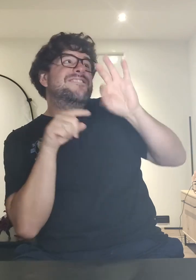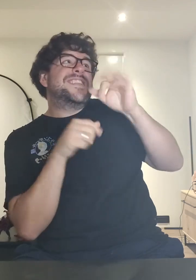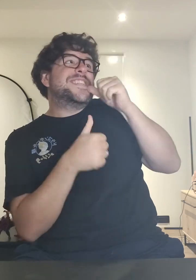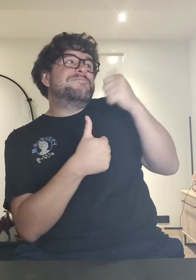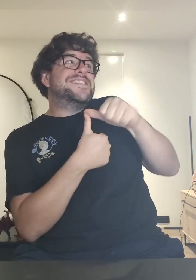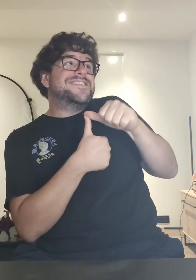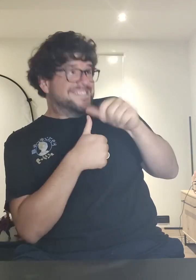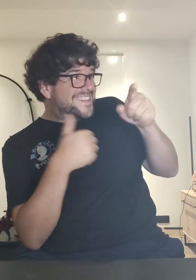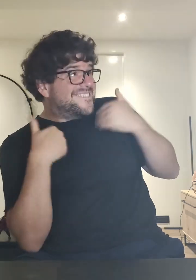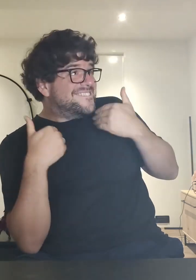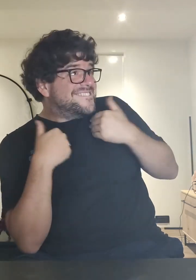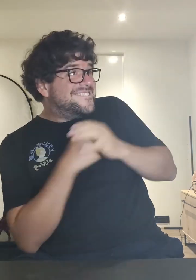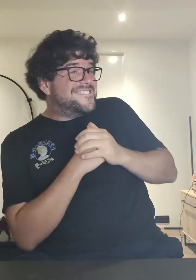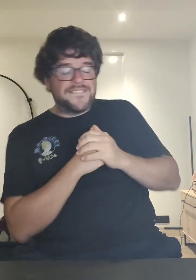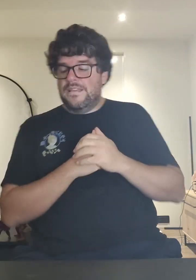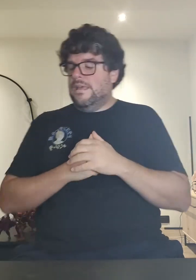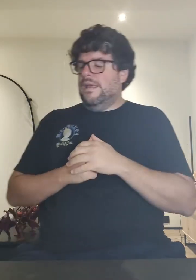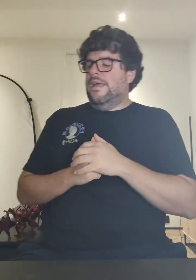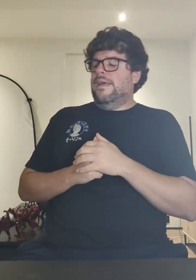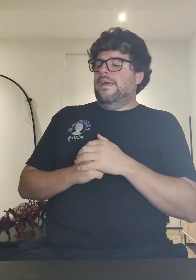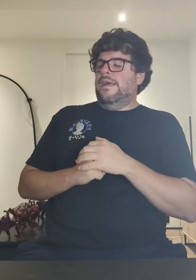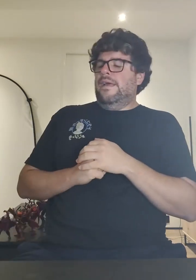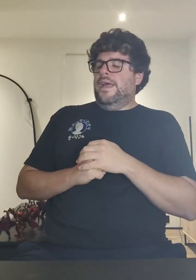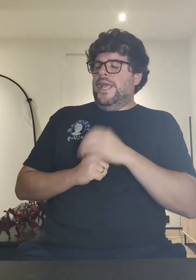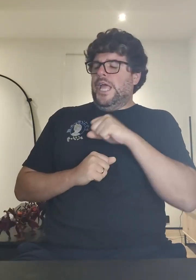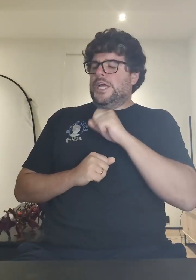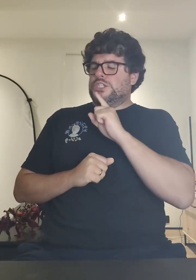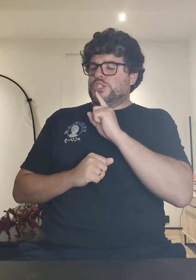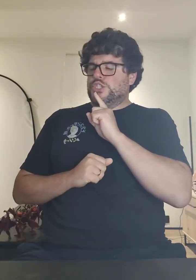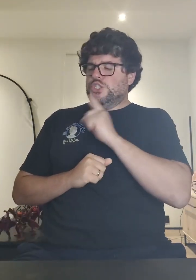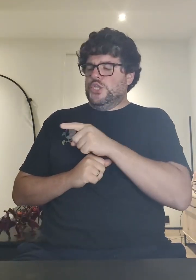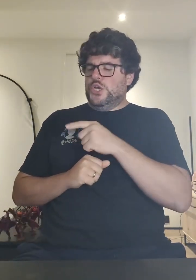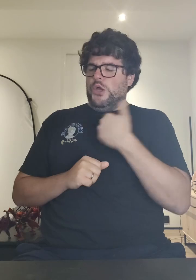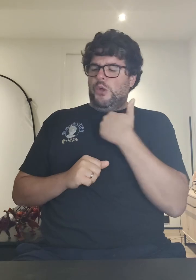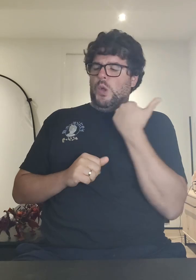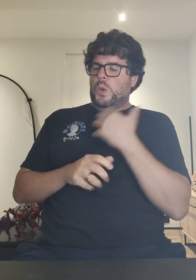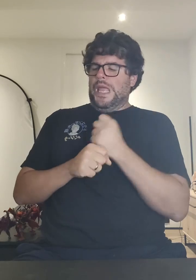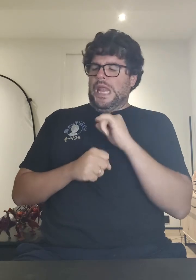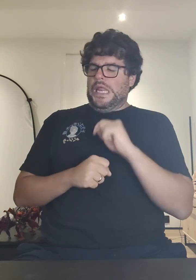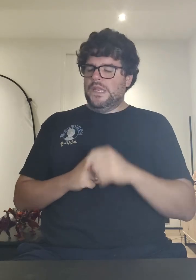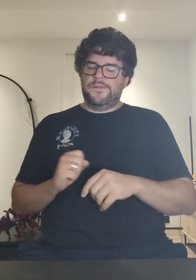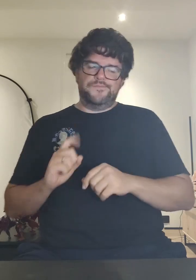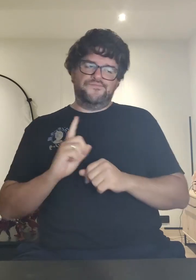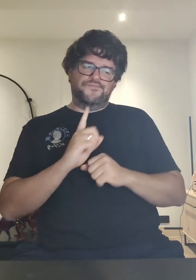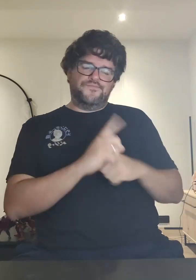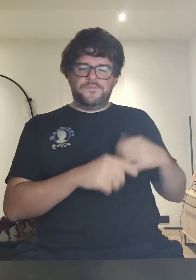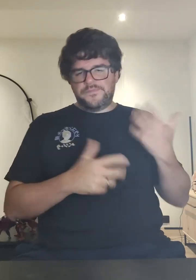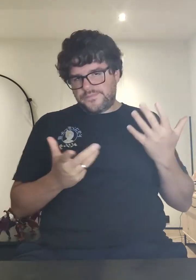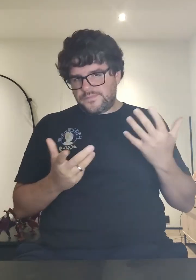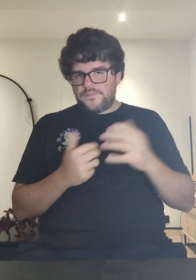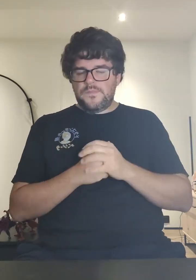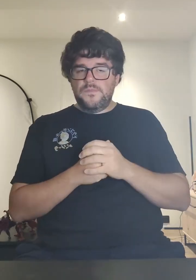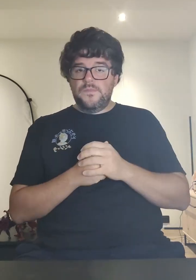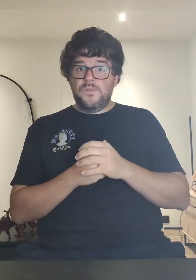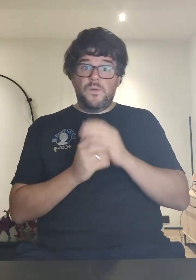I live in the house from over there. My dad couldn't find his mail. Do you have it?" "Yeah, sure. Let me go get it." And